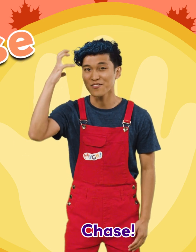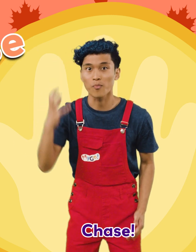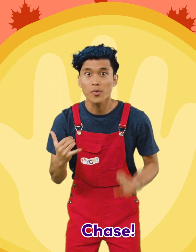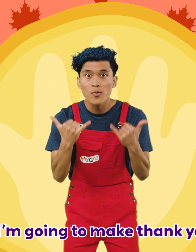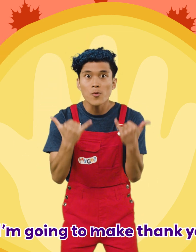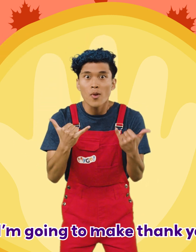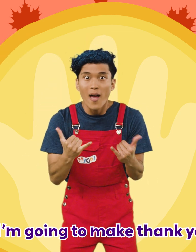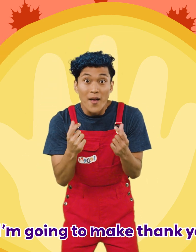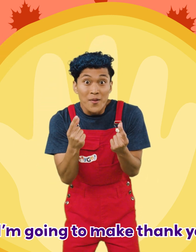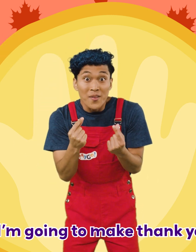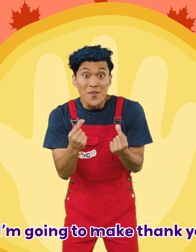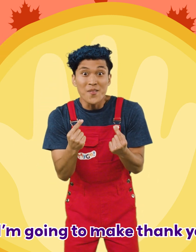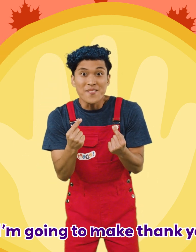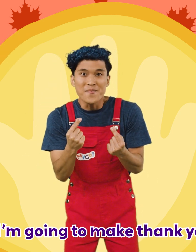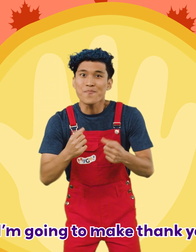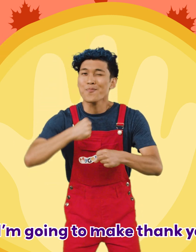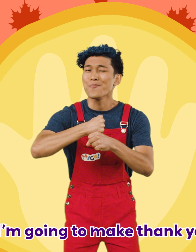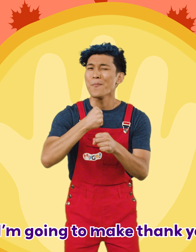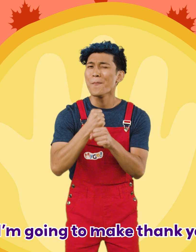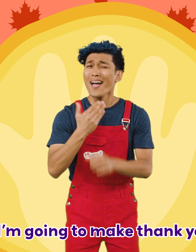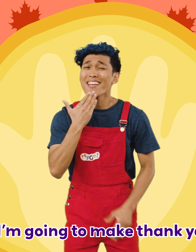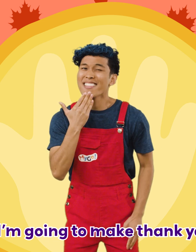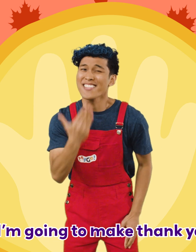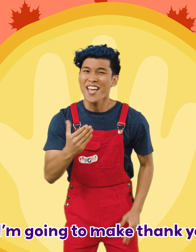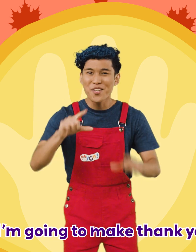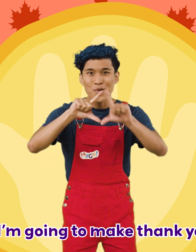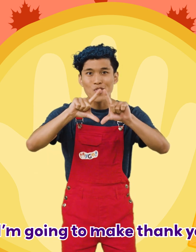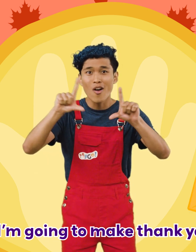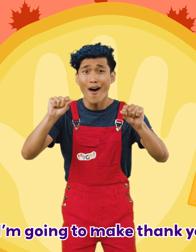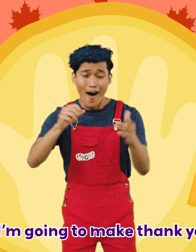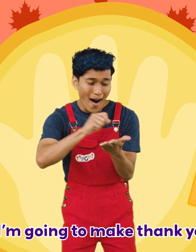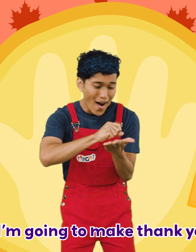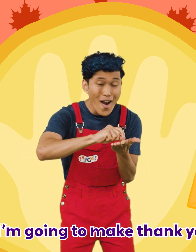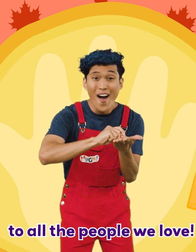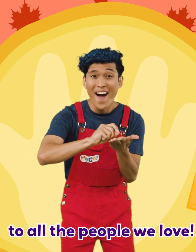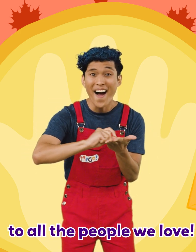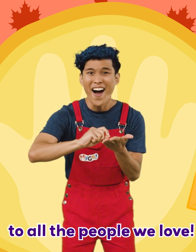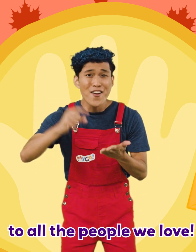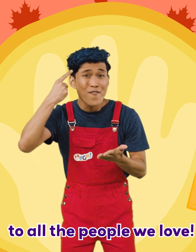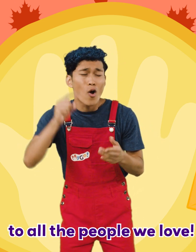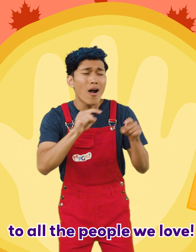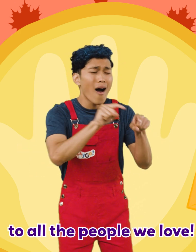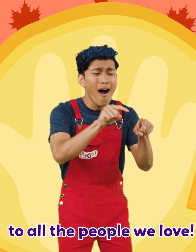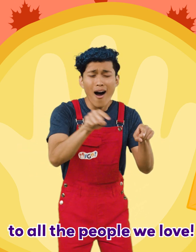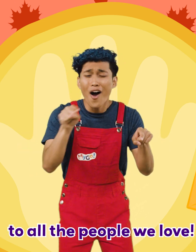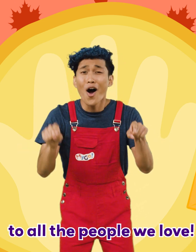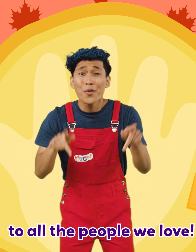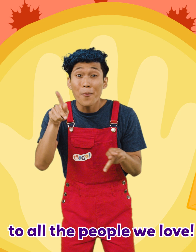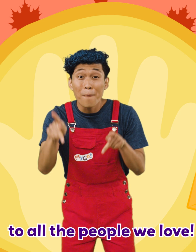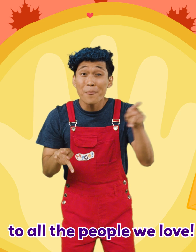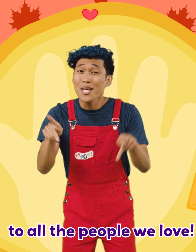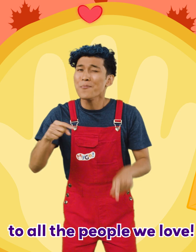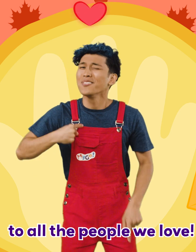Chase, today I'm gonna make thank you cards to all the people